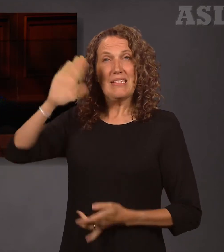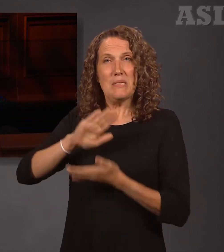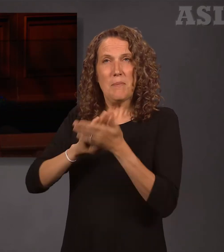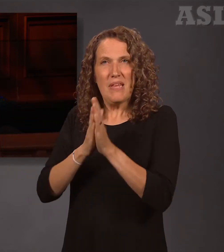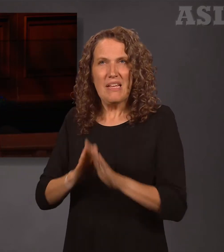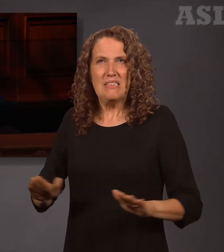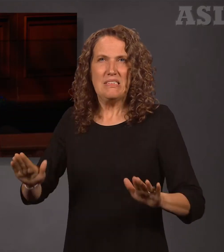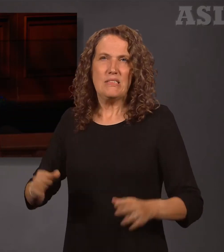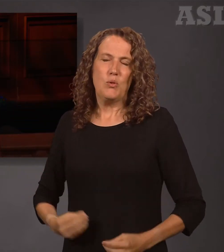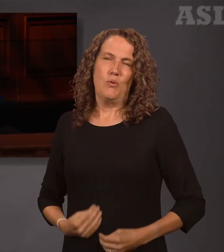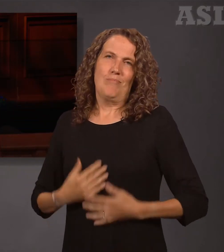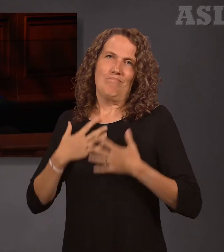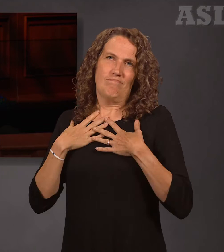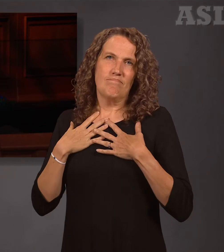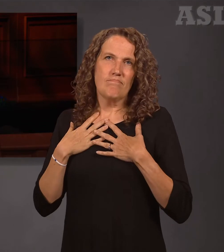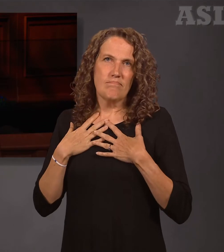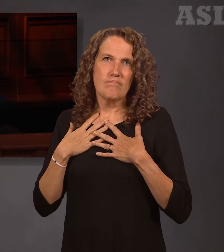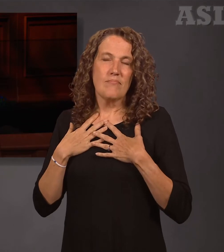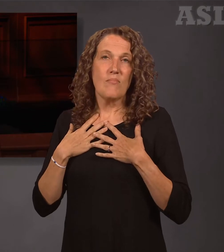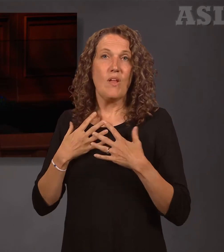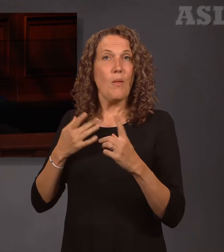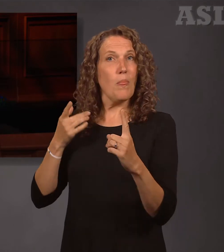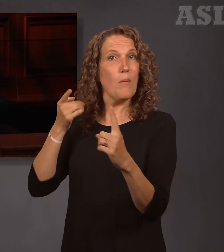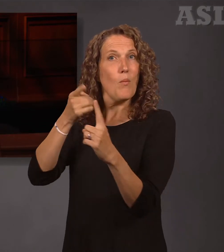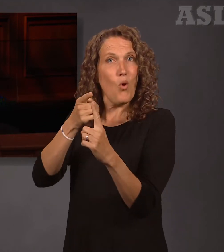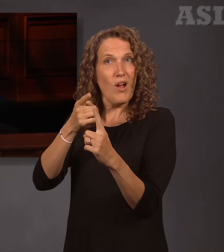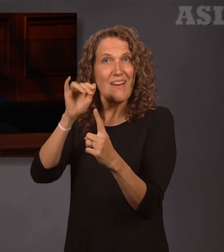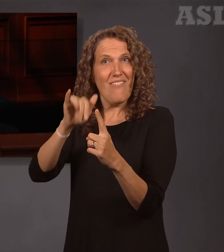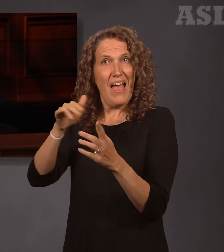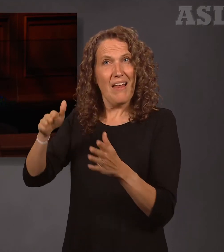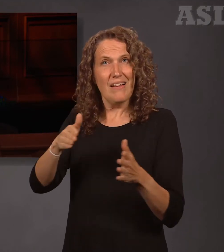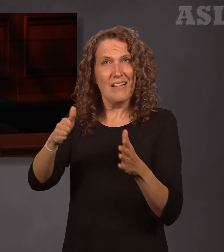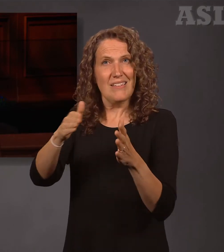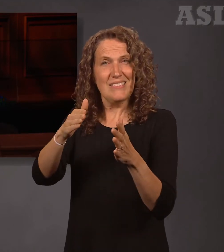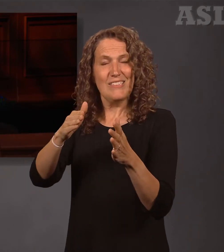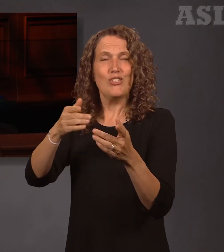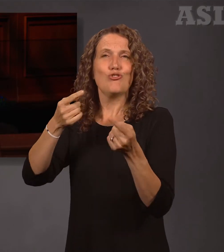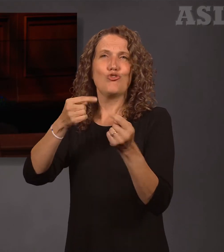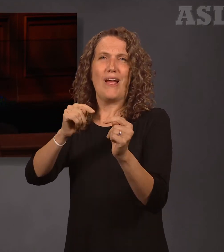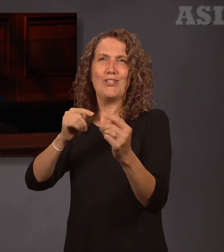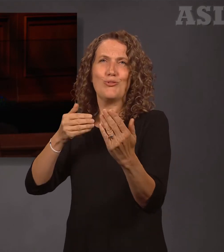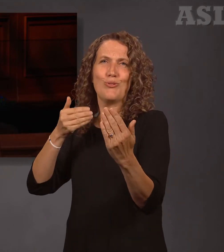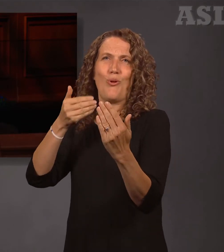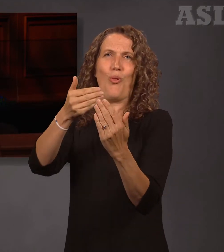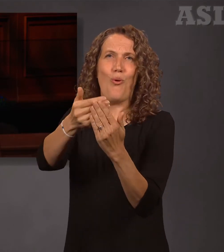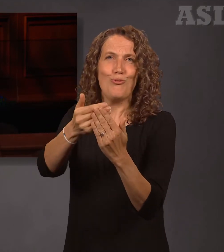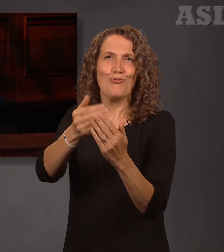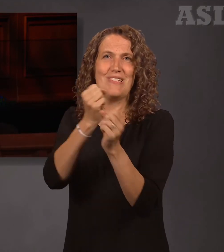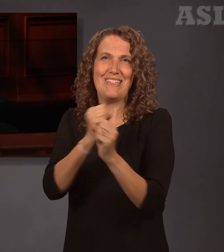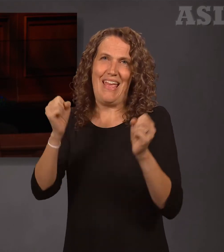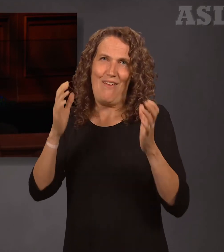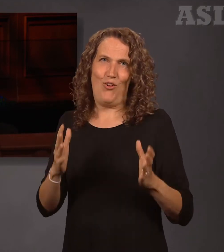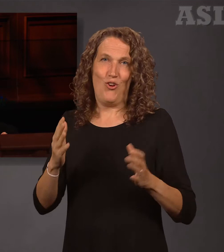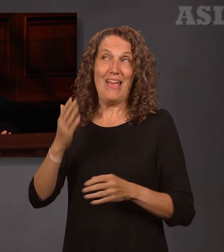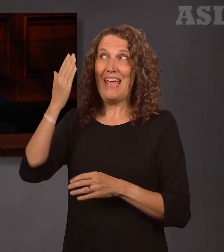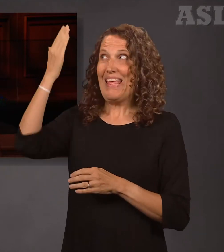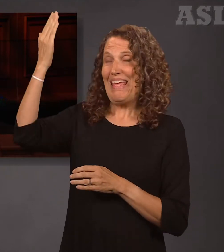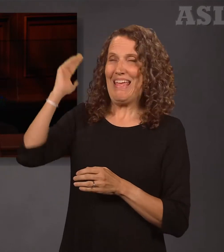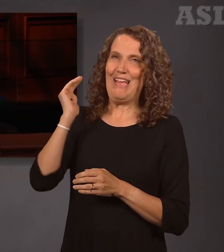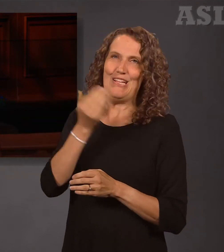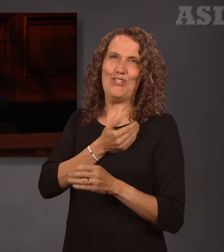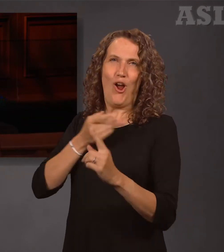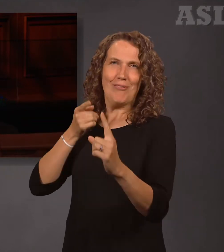the point of walking the Covenant path is to approach the savior he is the point not our perfect